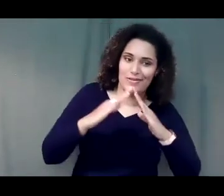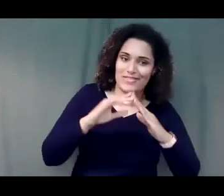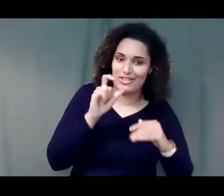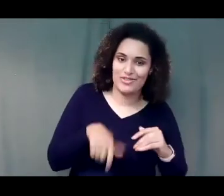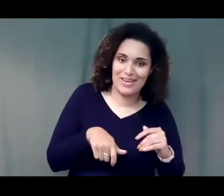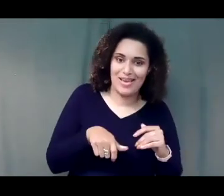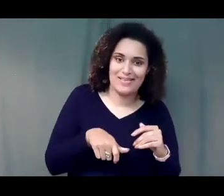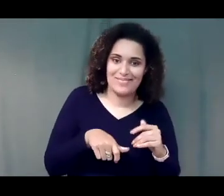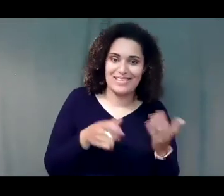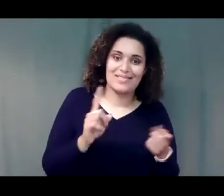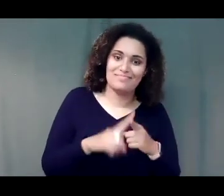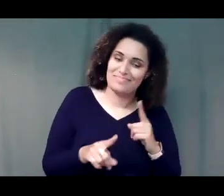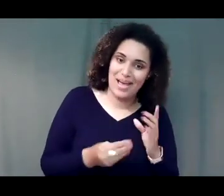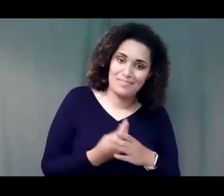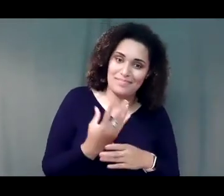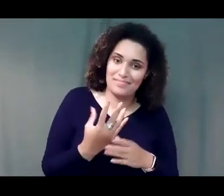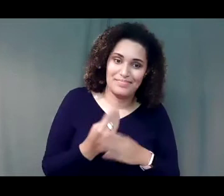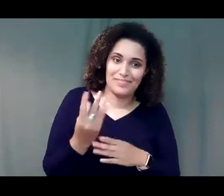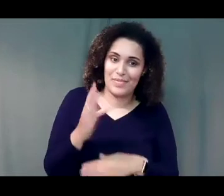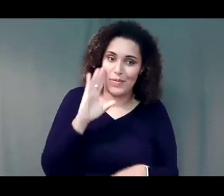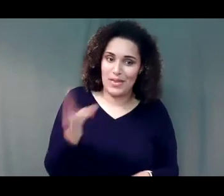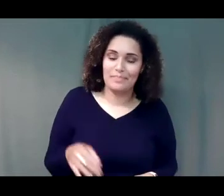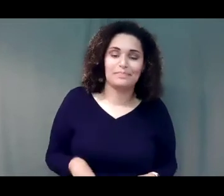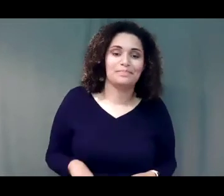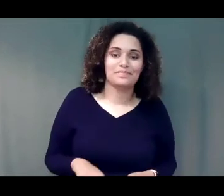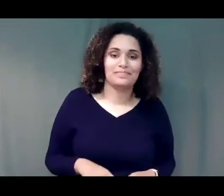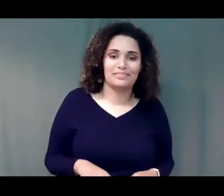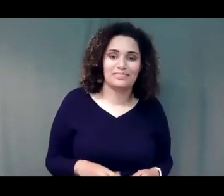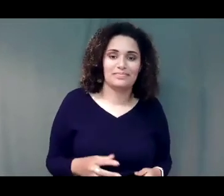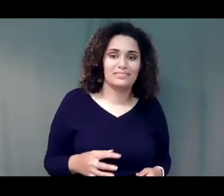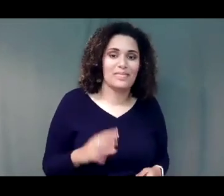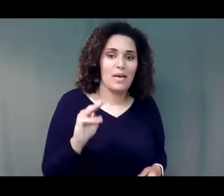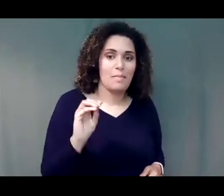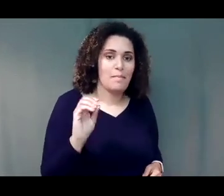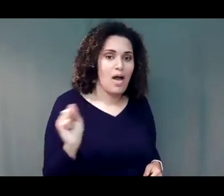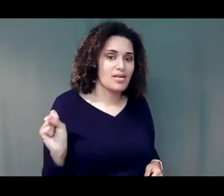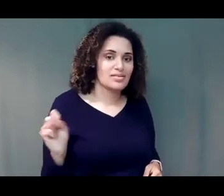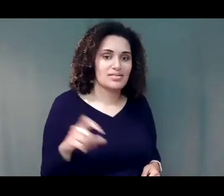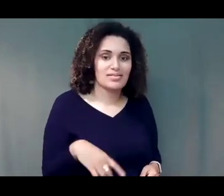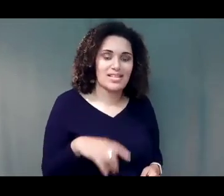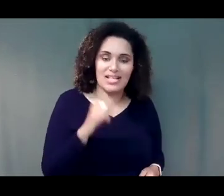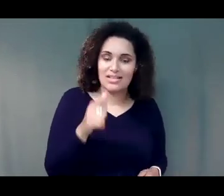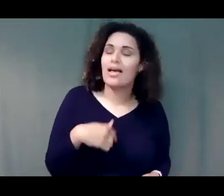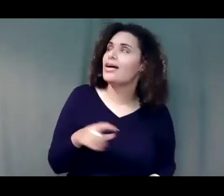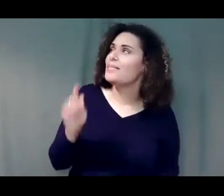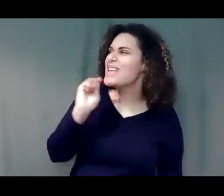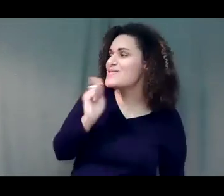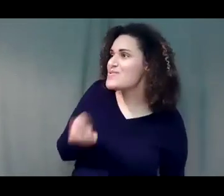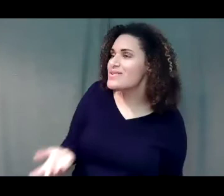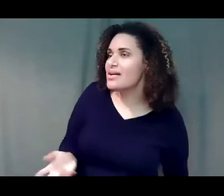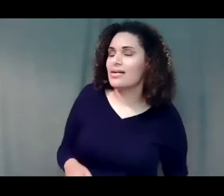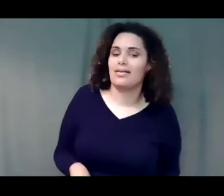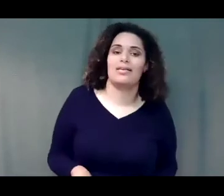Yes. Plants will grow. Plants will grow. Yes. The other benefit of moss doesn't count. but it's cool. It's cool. The